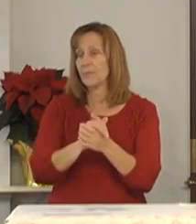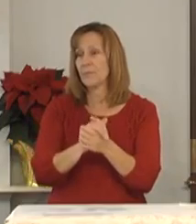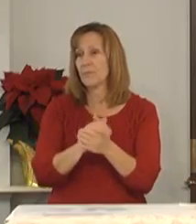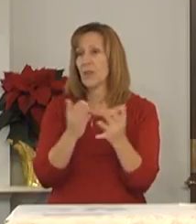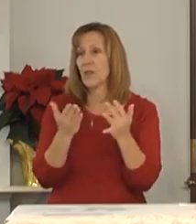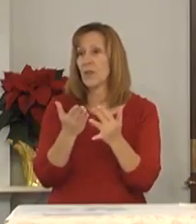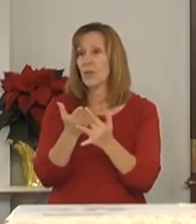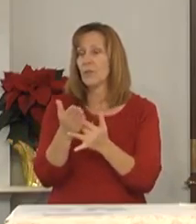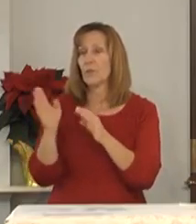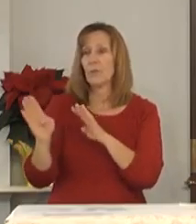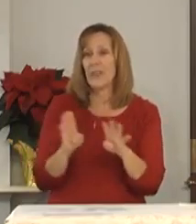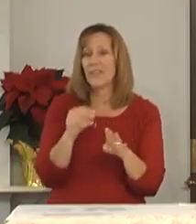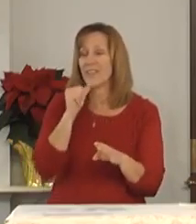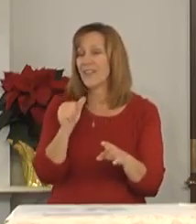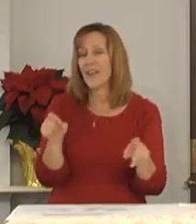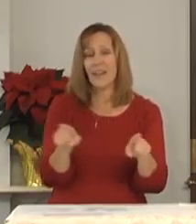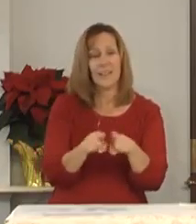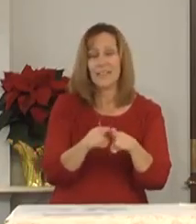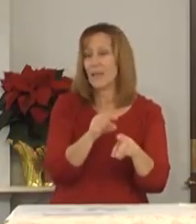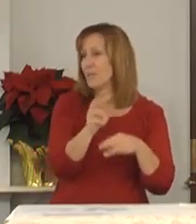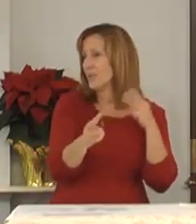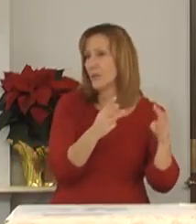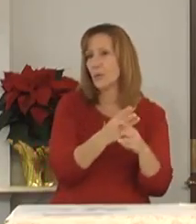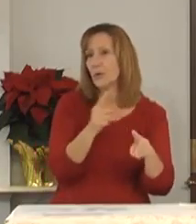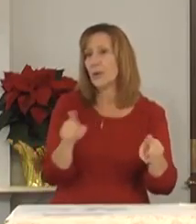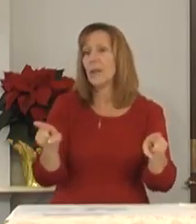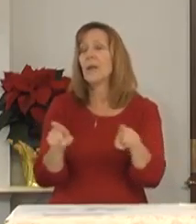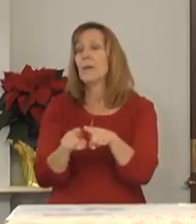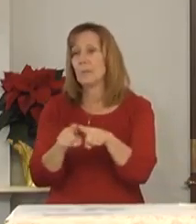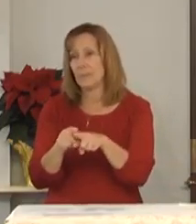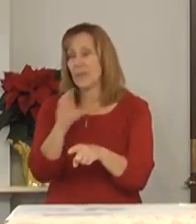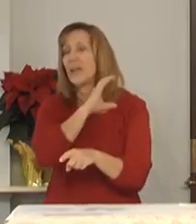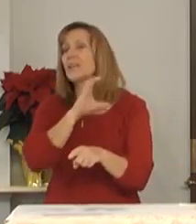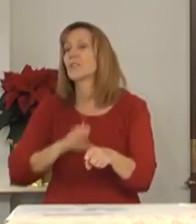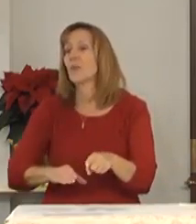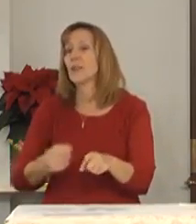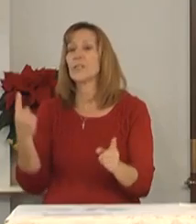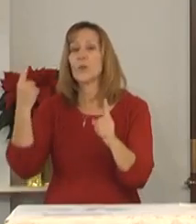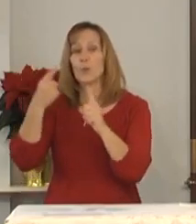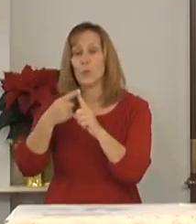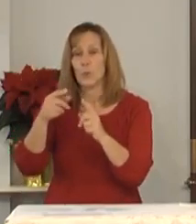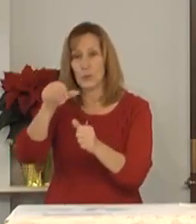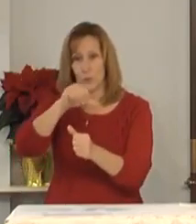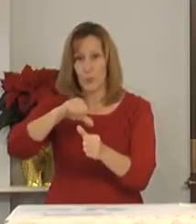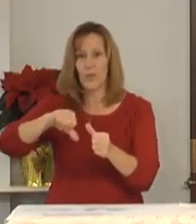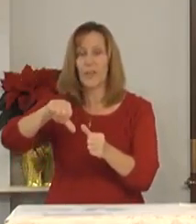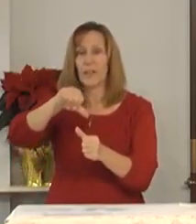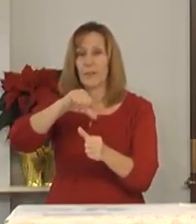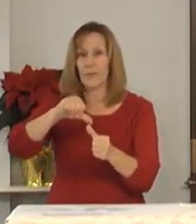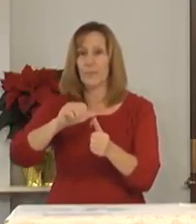Through acting not as the world does, but as Christ does towards one another.